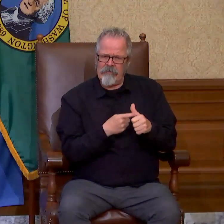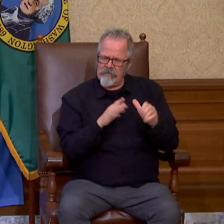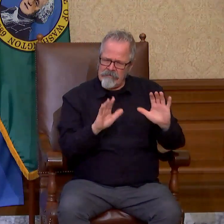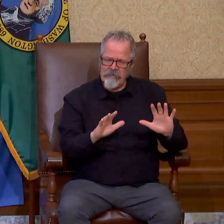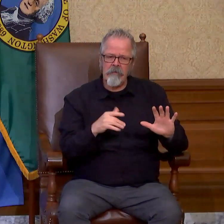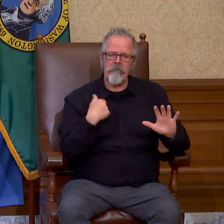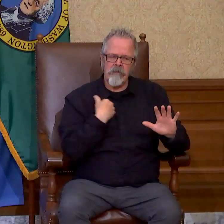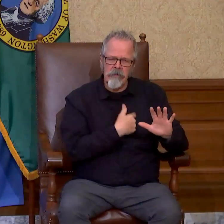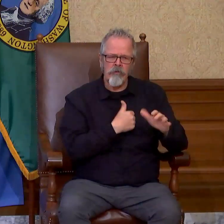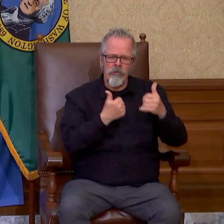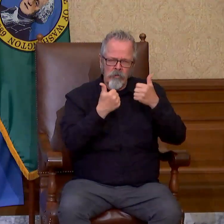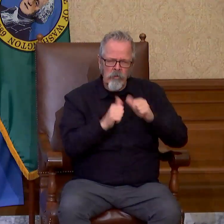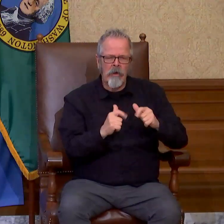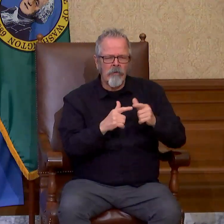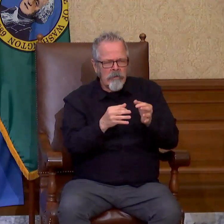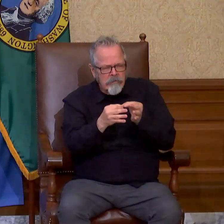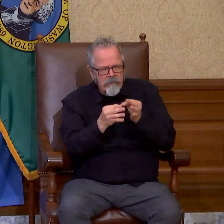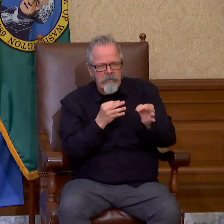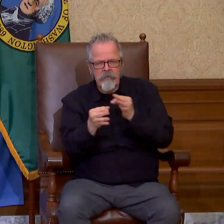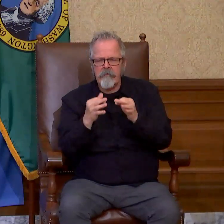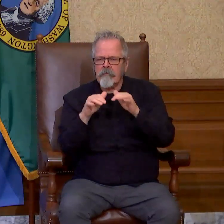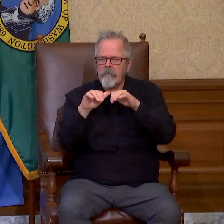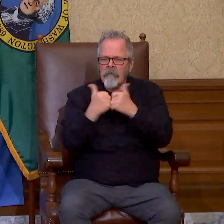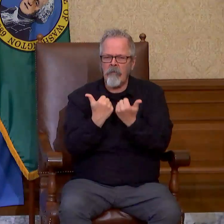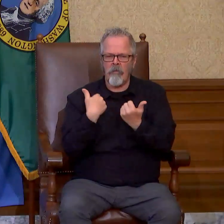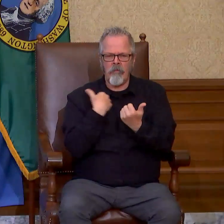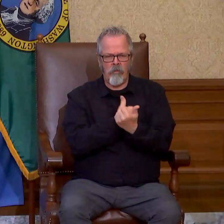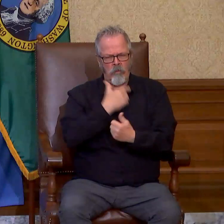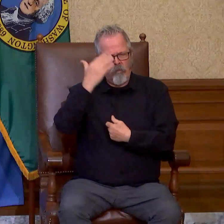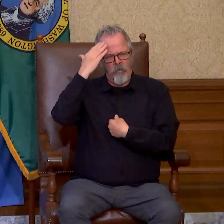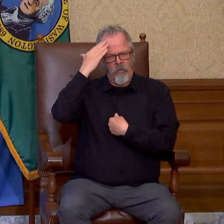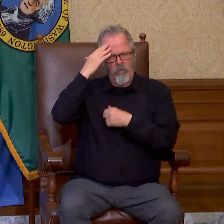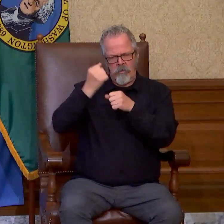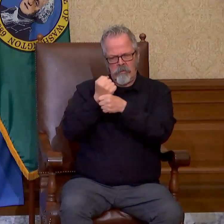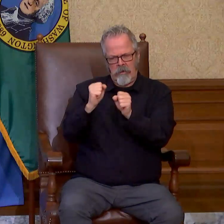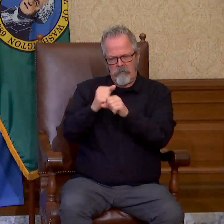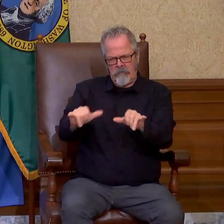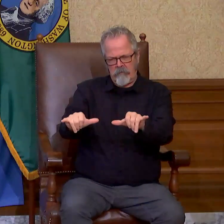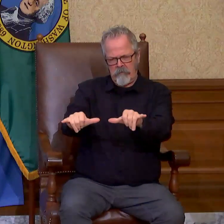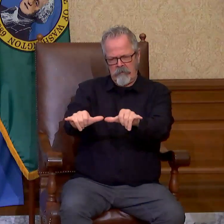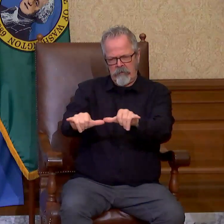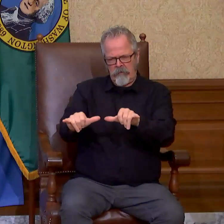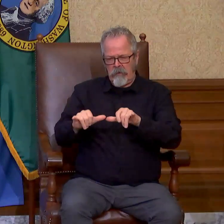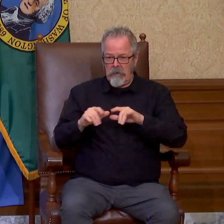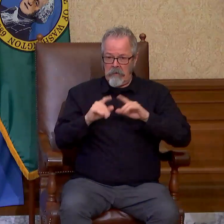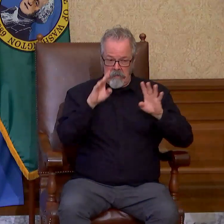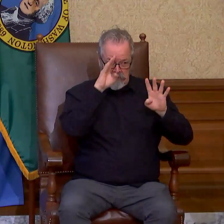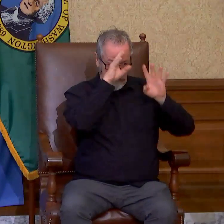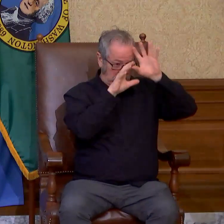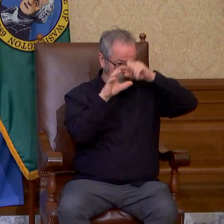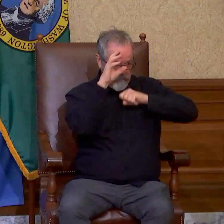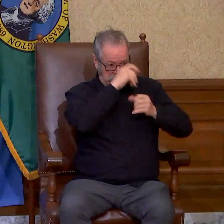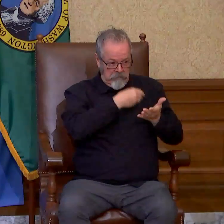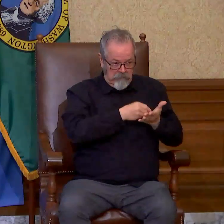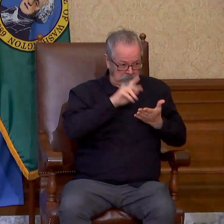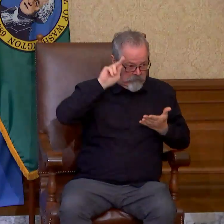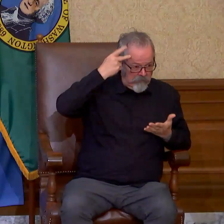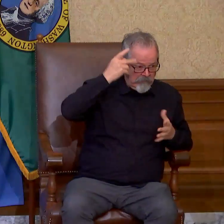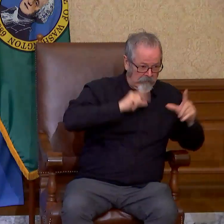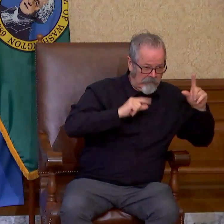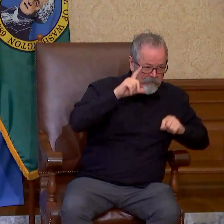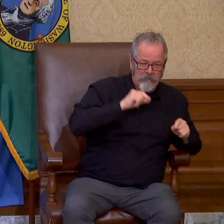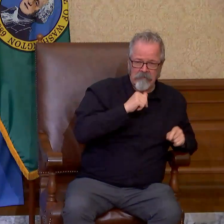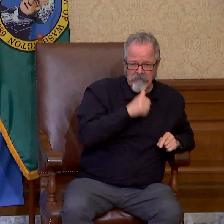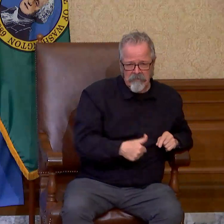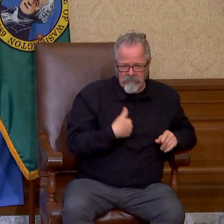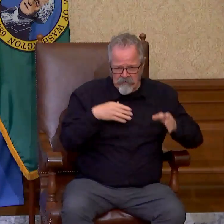So every day we review the data, in fact hourly sometimes, and the public can view almost all of the data